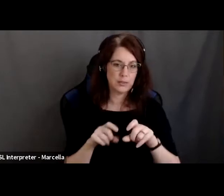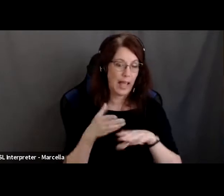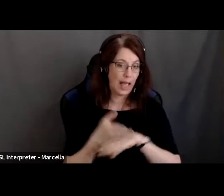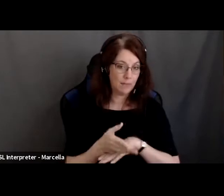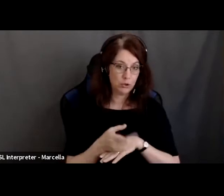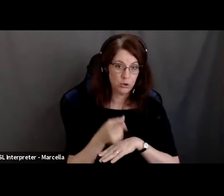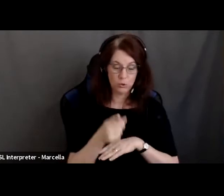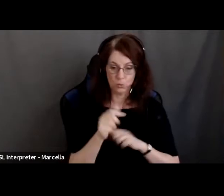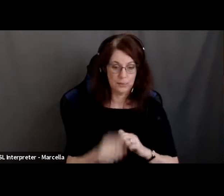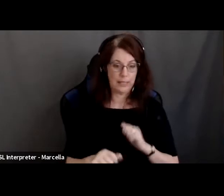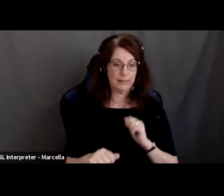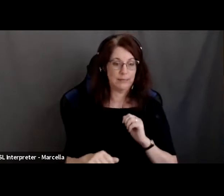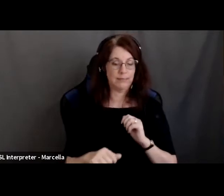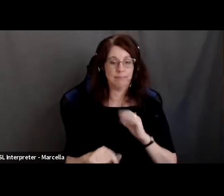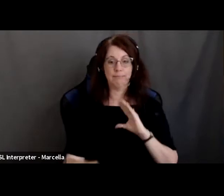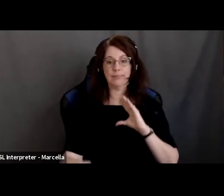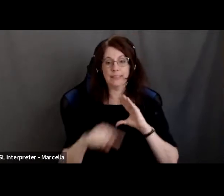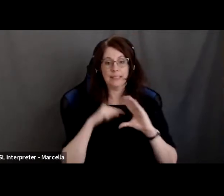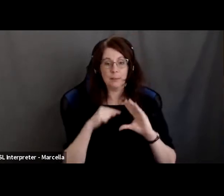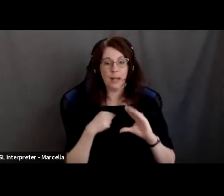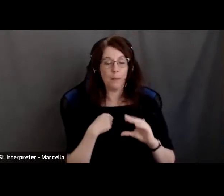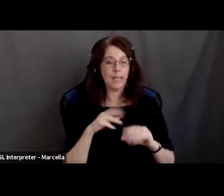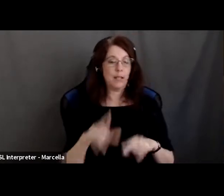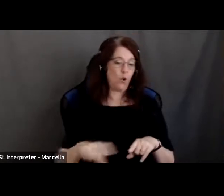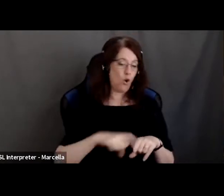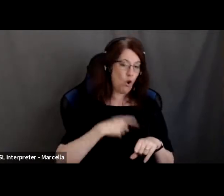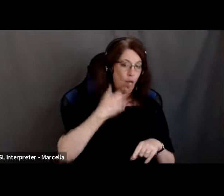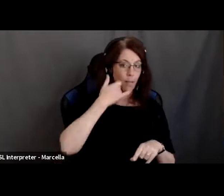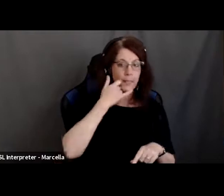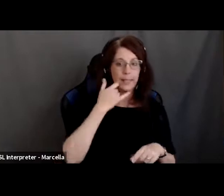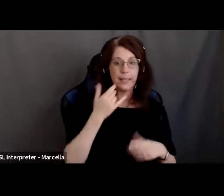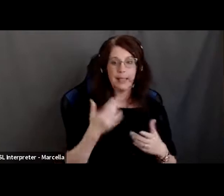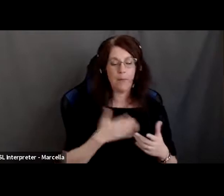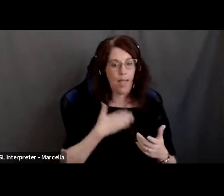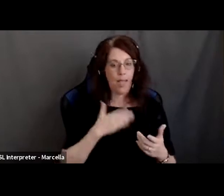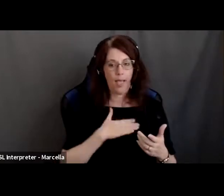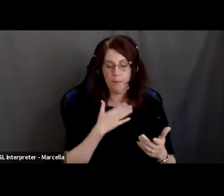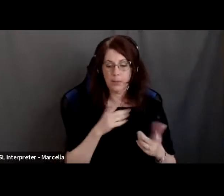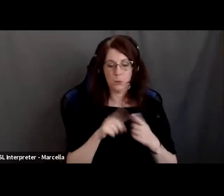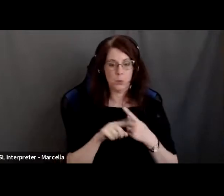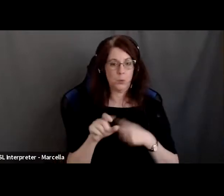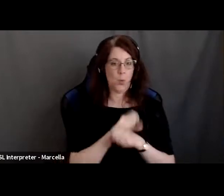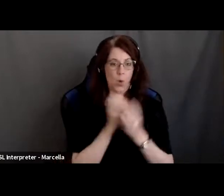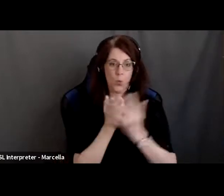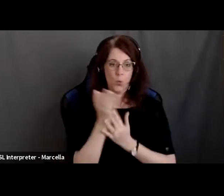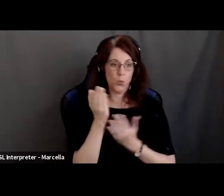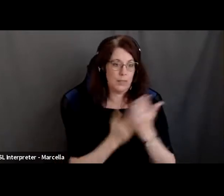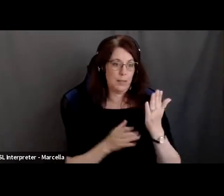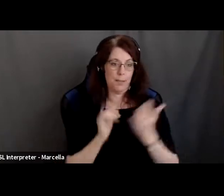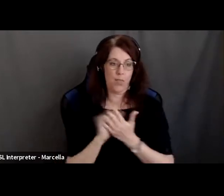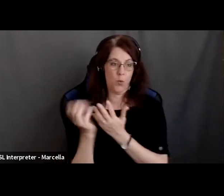you can send me an email or you can give me a call, and I'm happy to work through some of those